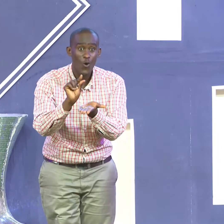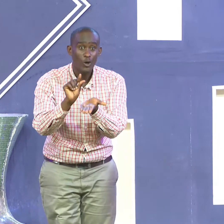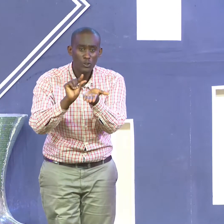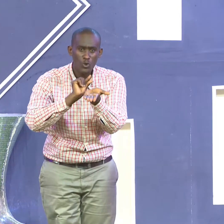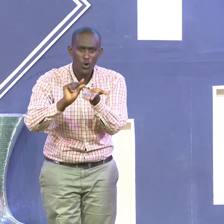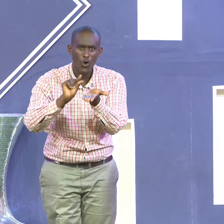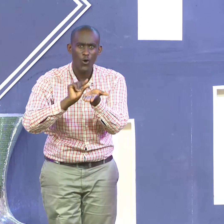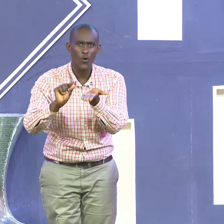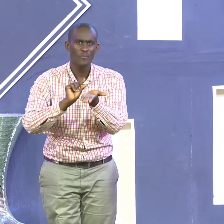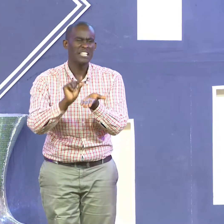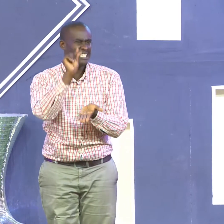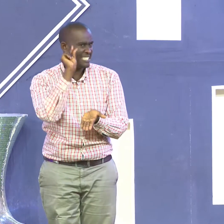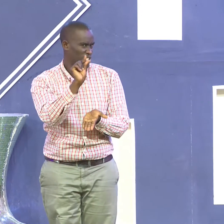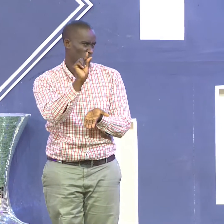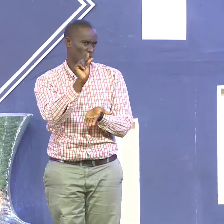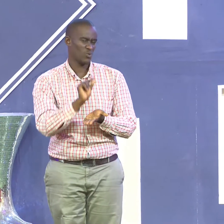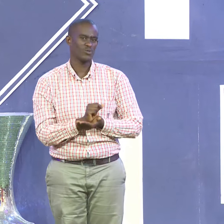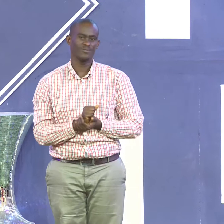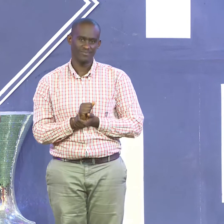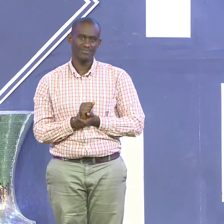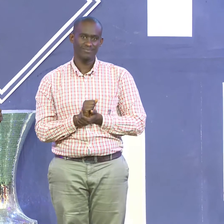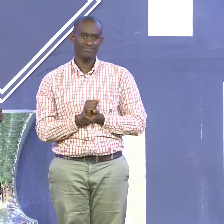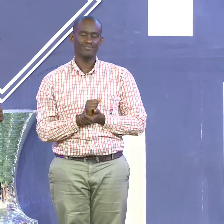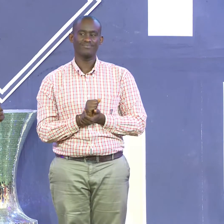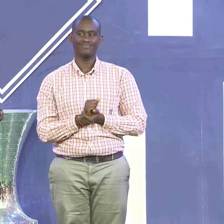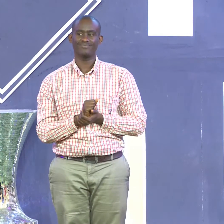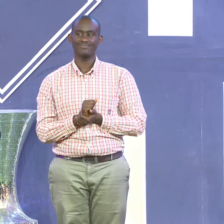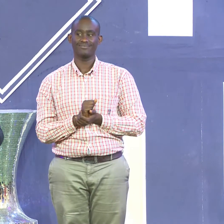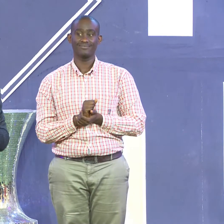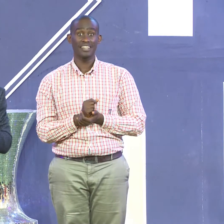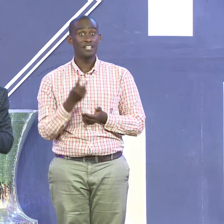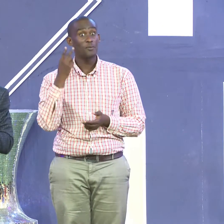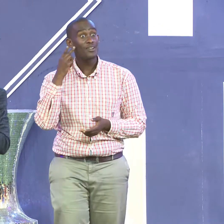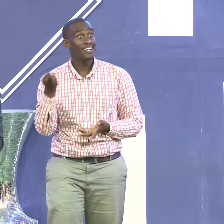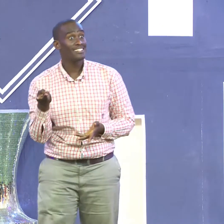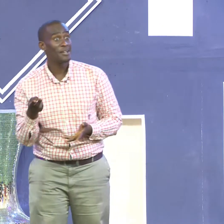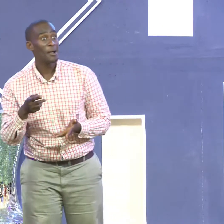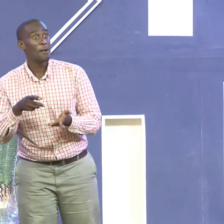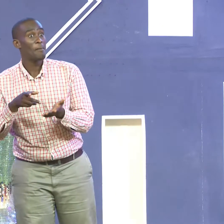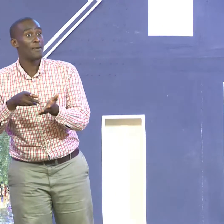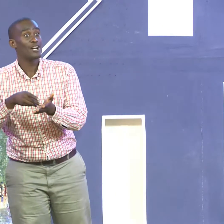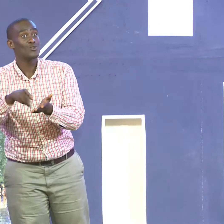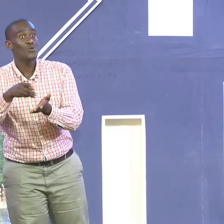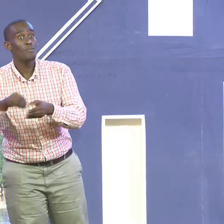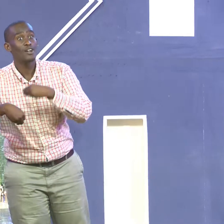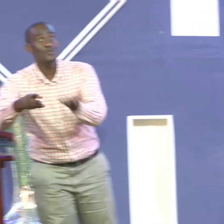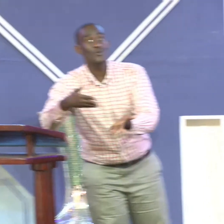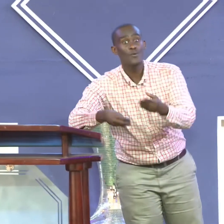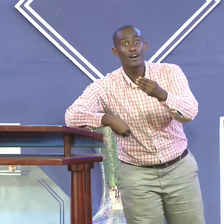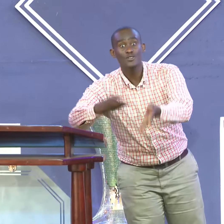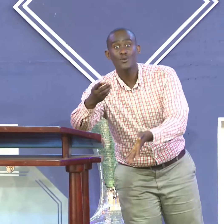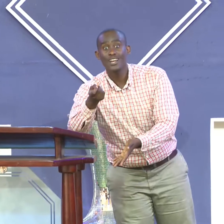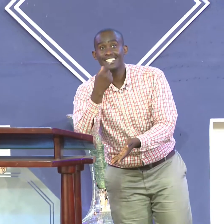Scarce. And this very little. It is very little. Tamuulira eddagala lye batunda. Don't you hear people selling